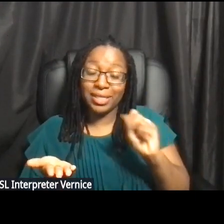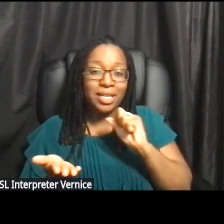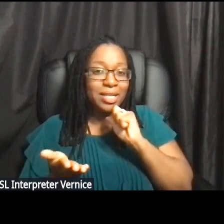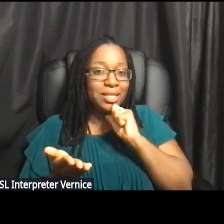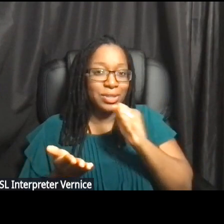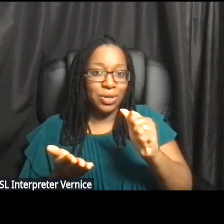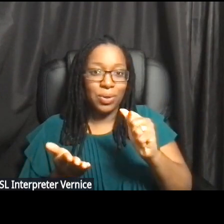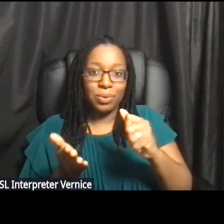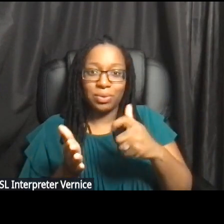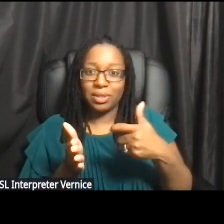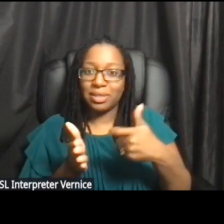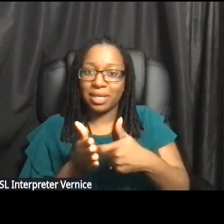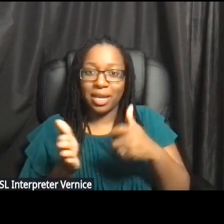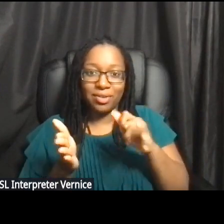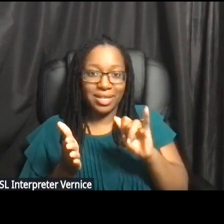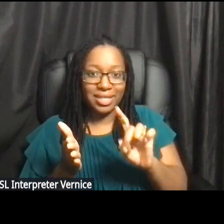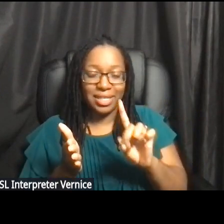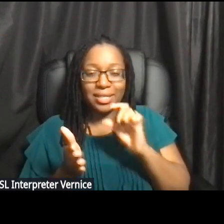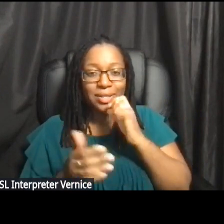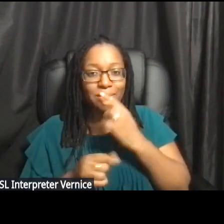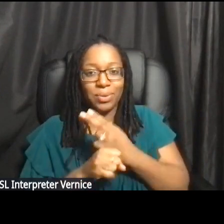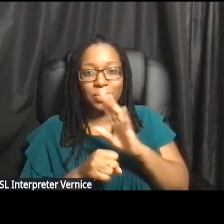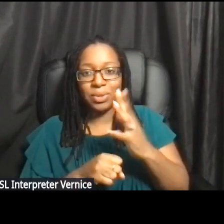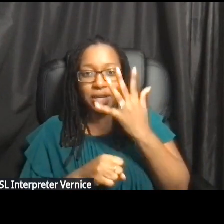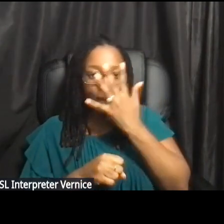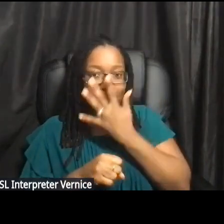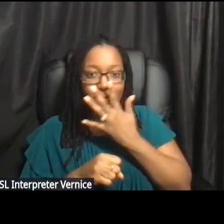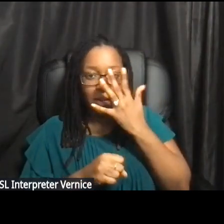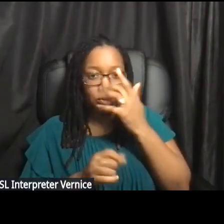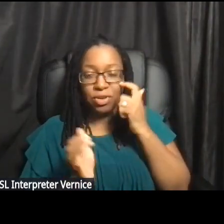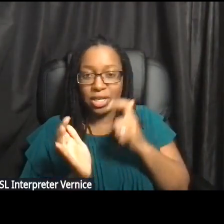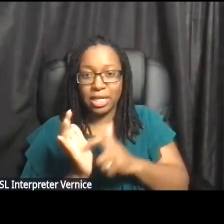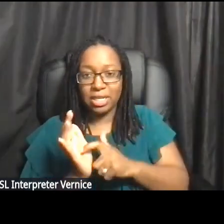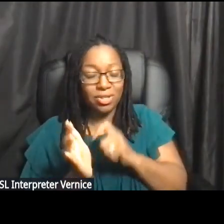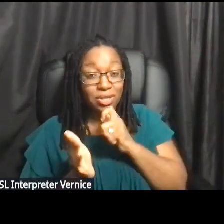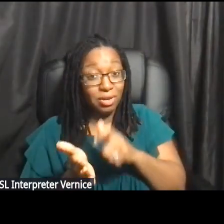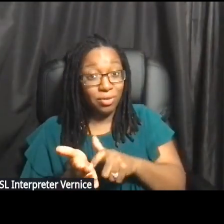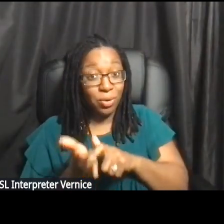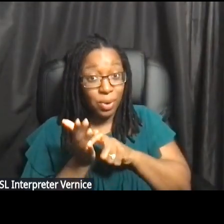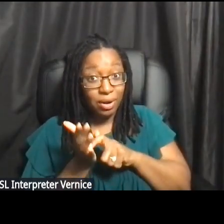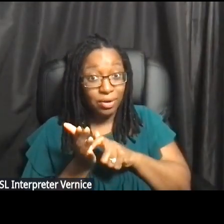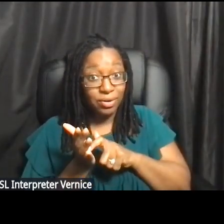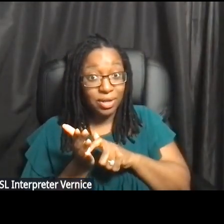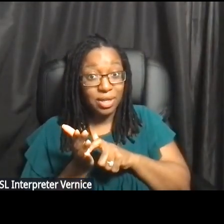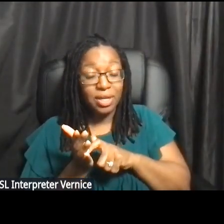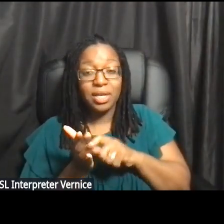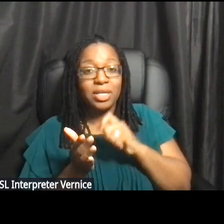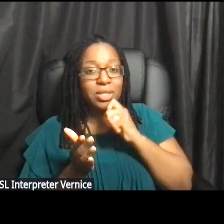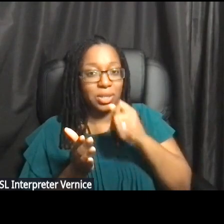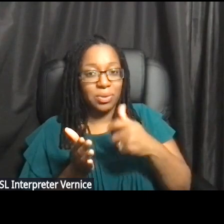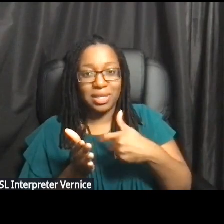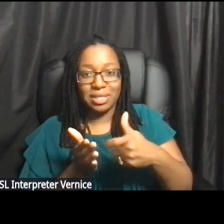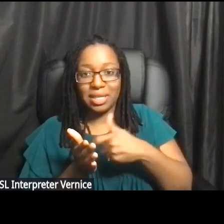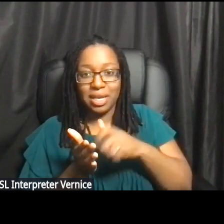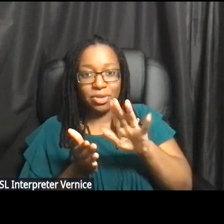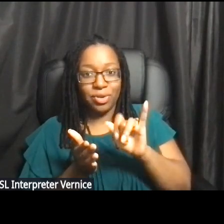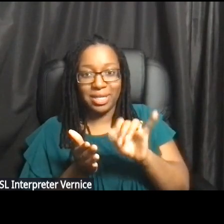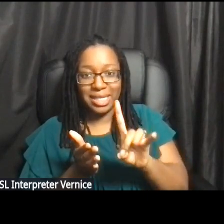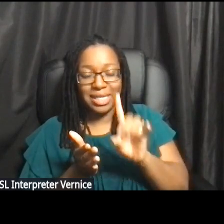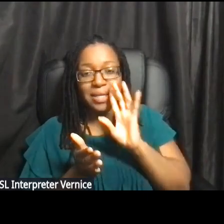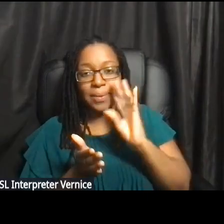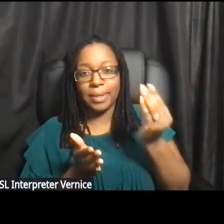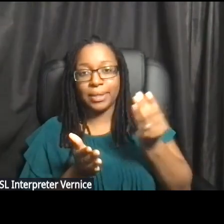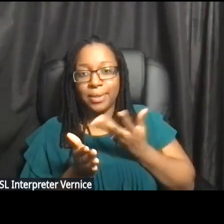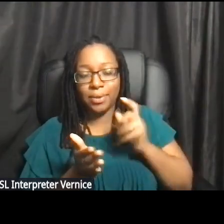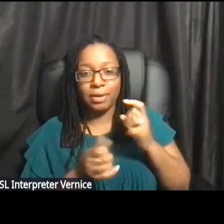ID. Do not use their facial recognition technology. You don't have to. Do not scan your ID. Once you've scanned it, they will tell you you have to